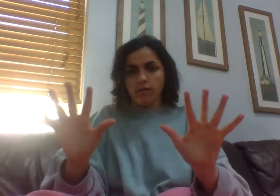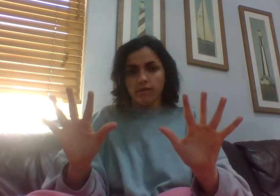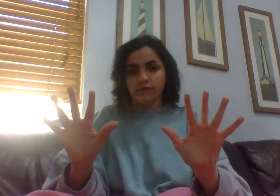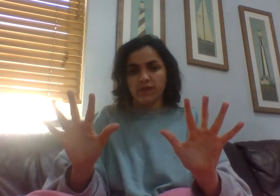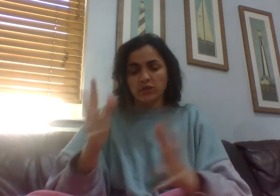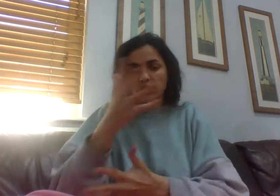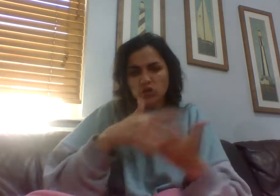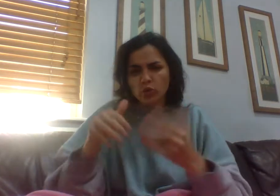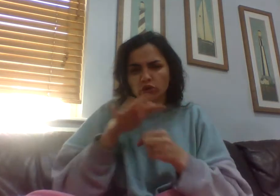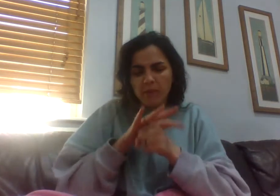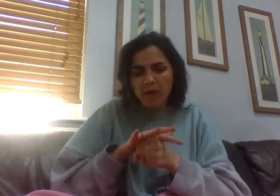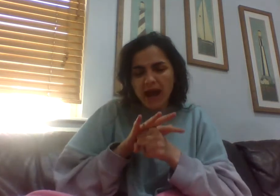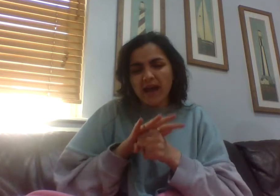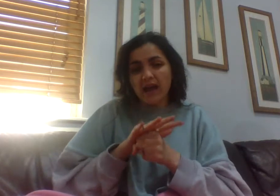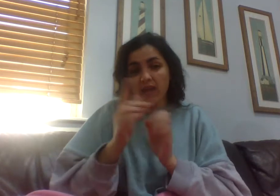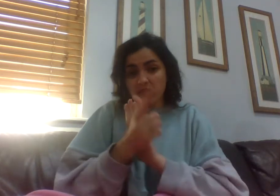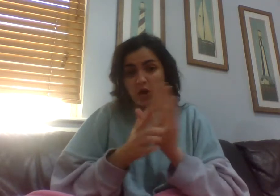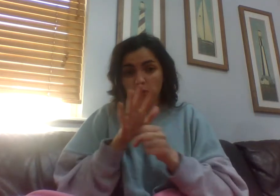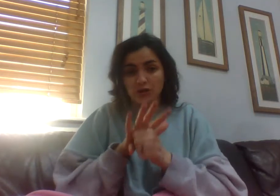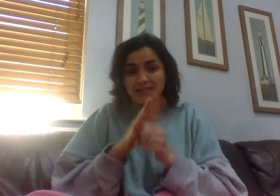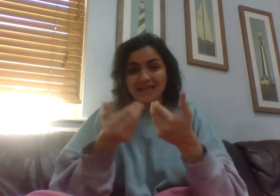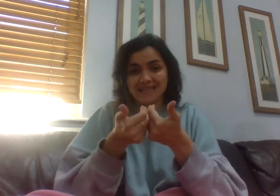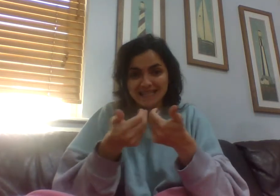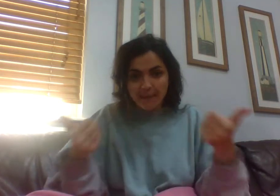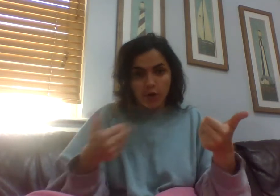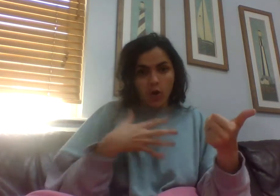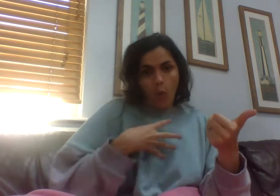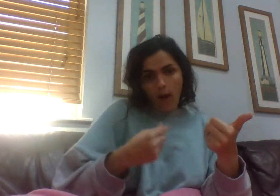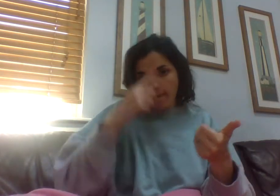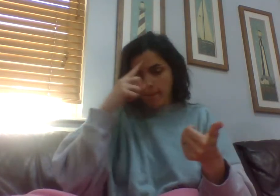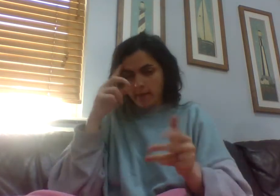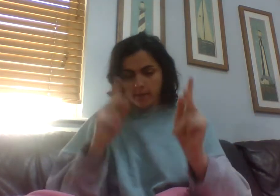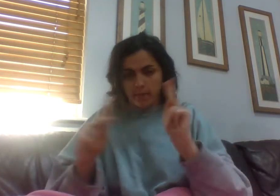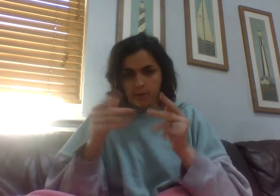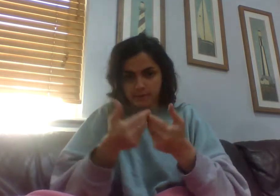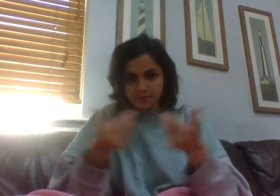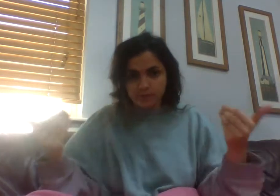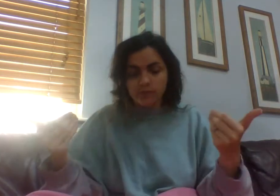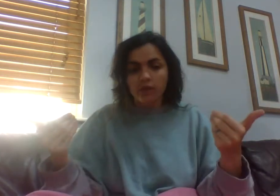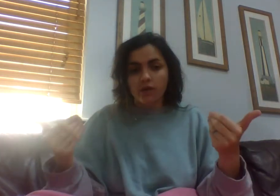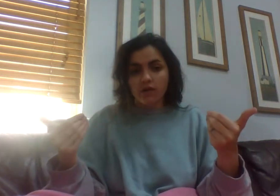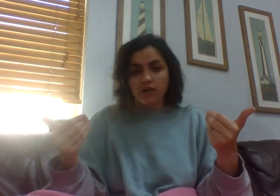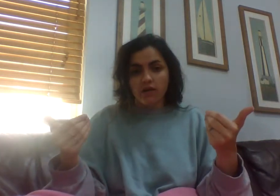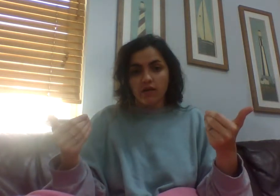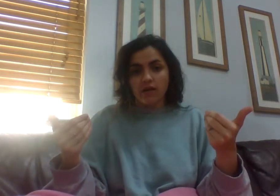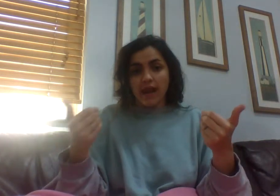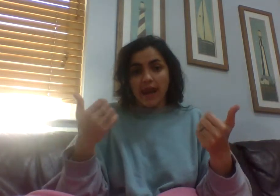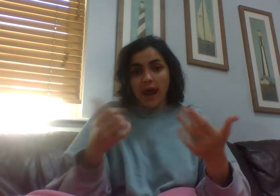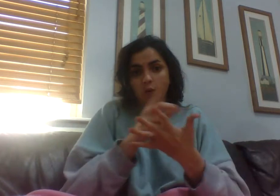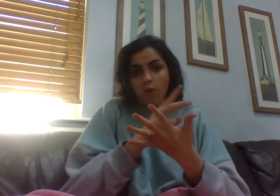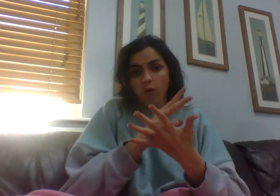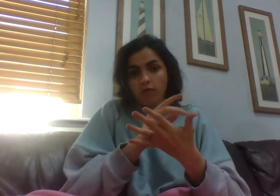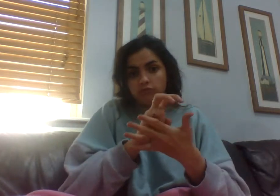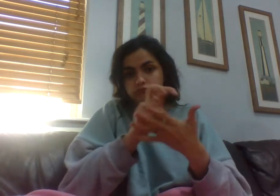to separate the races. Here we are when we fast forward to panel number 49, where the caption says they also found discrimination in the